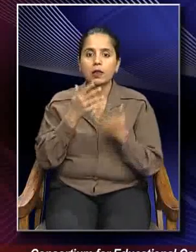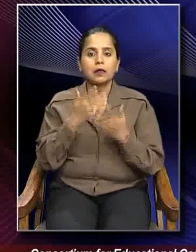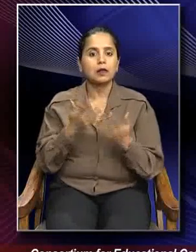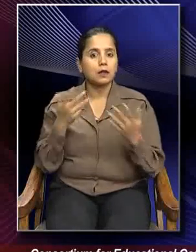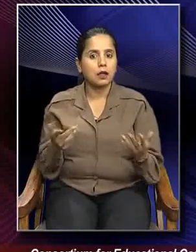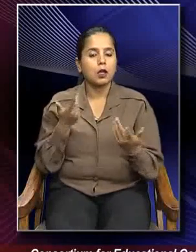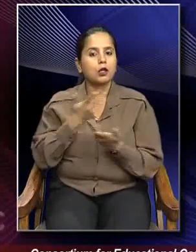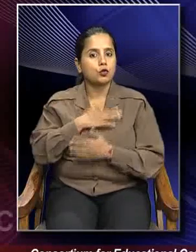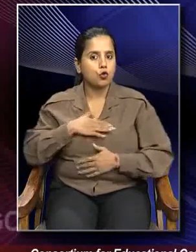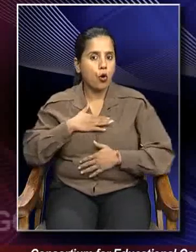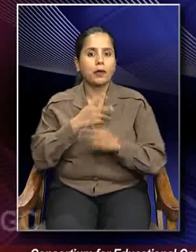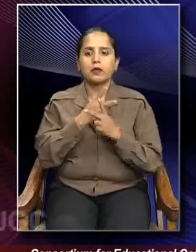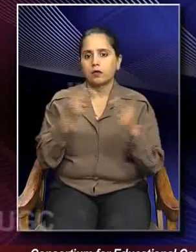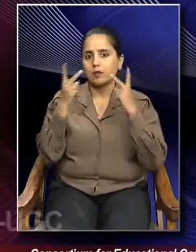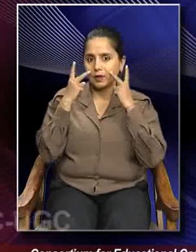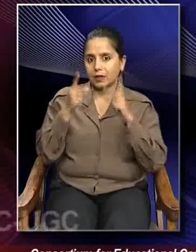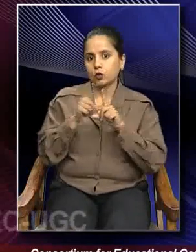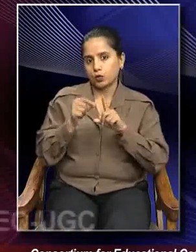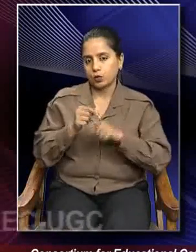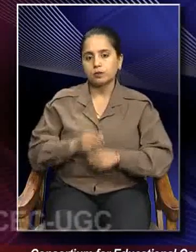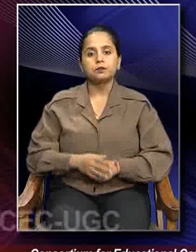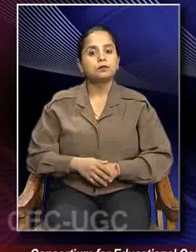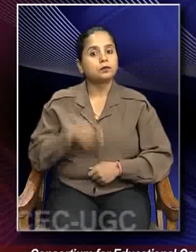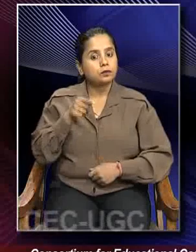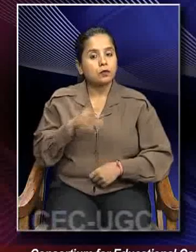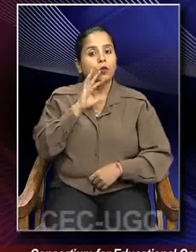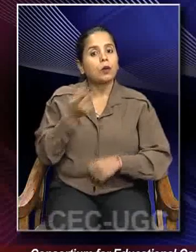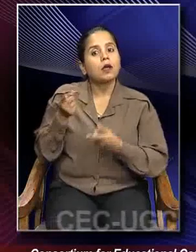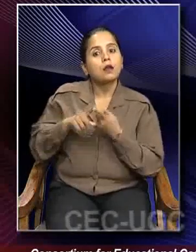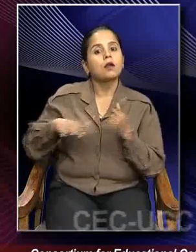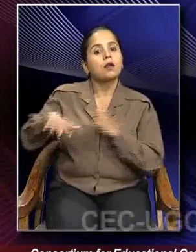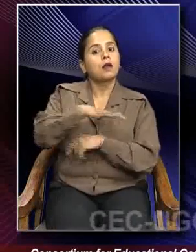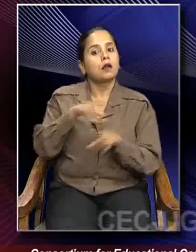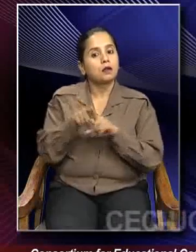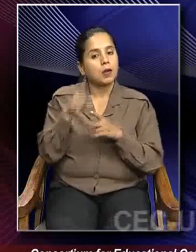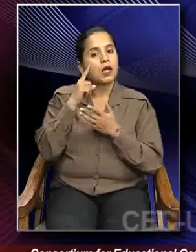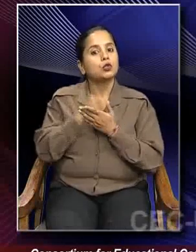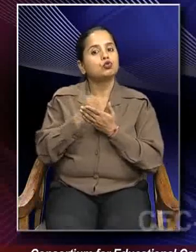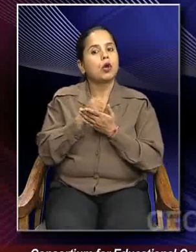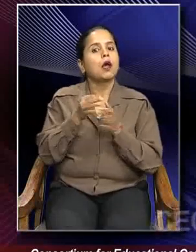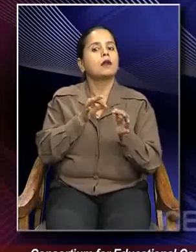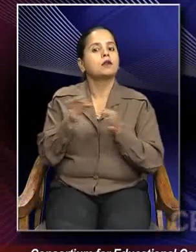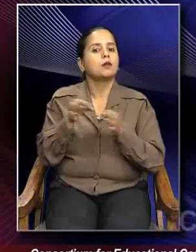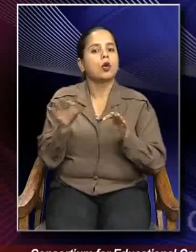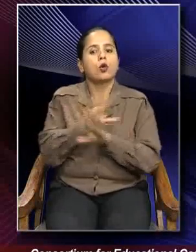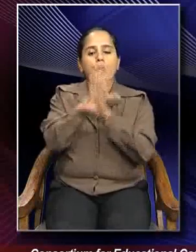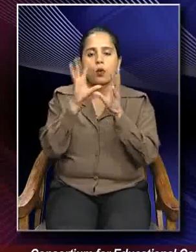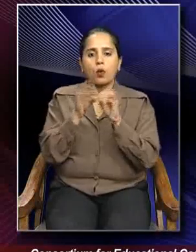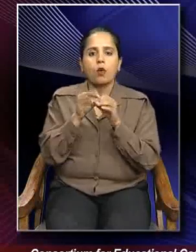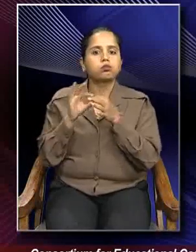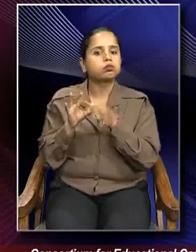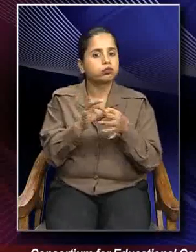of enjoyment. And that is how they have tried to describe this whole